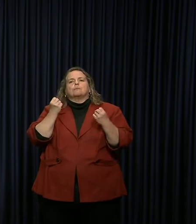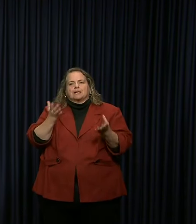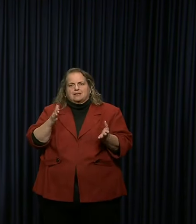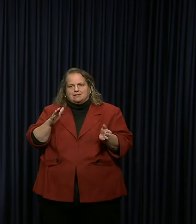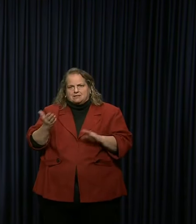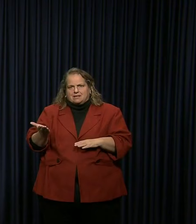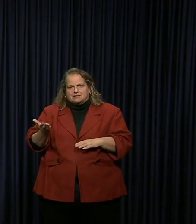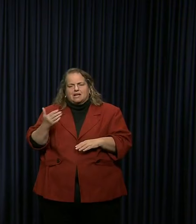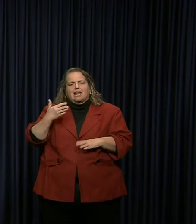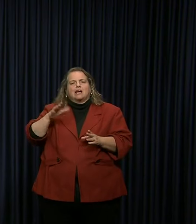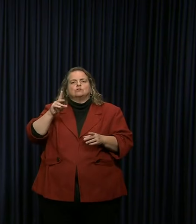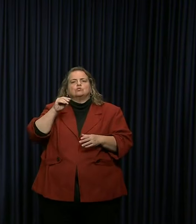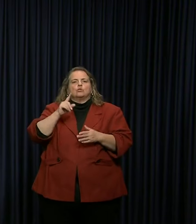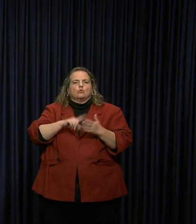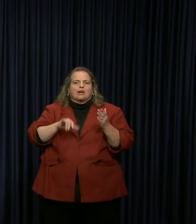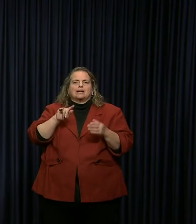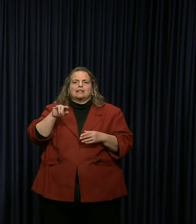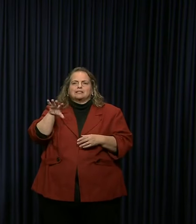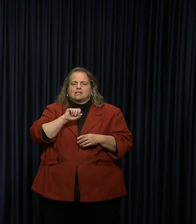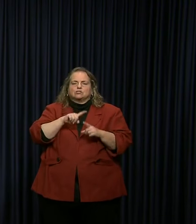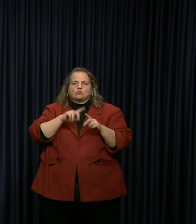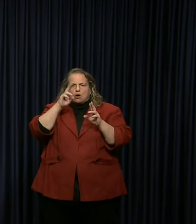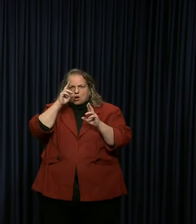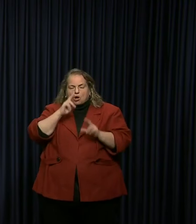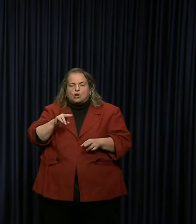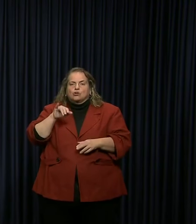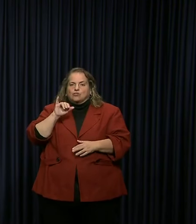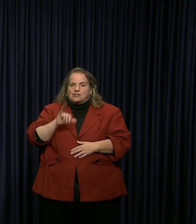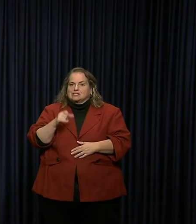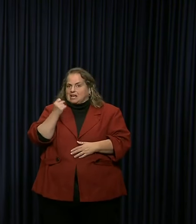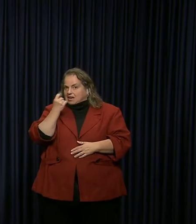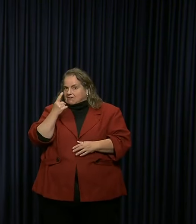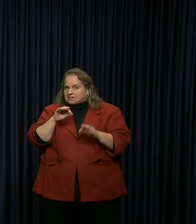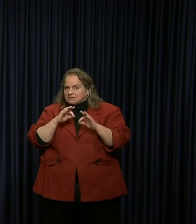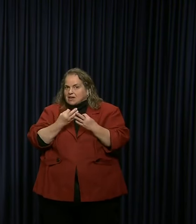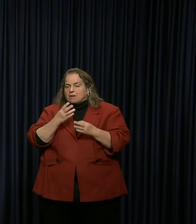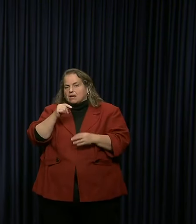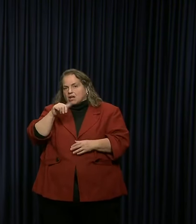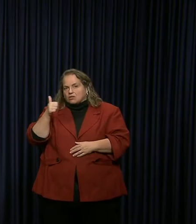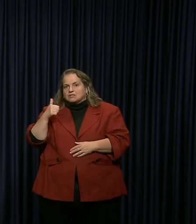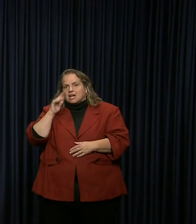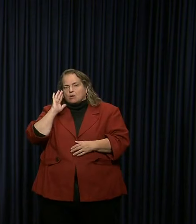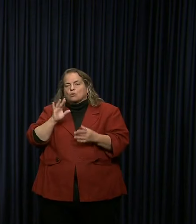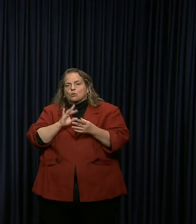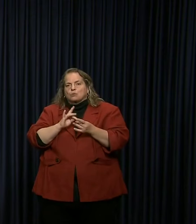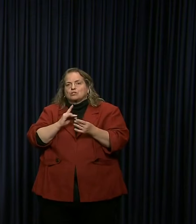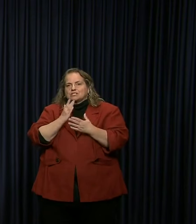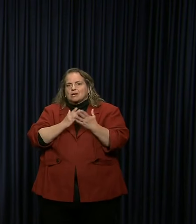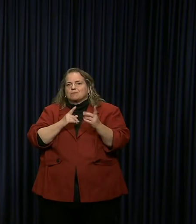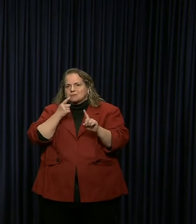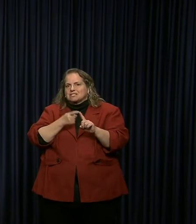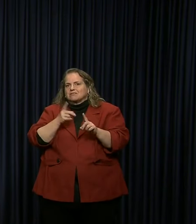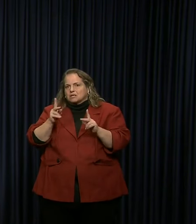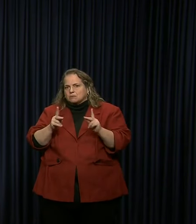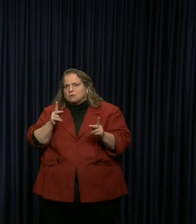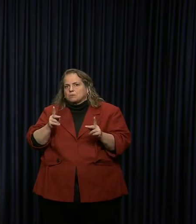takes in honor of these 11 families and others, and I'm going to mention a couple of specific